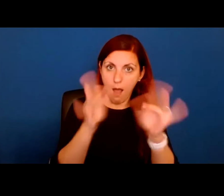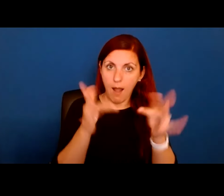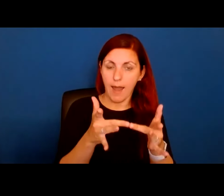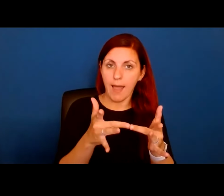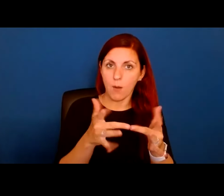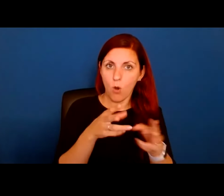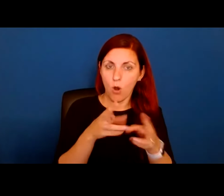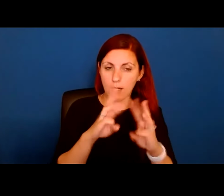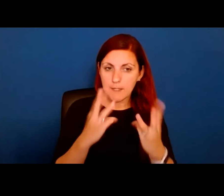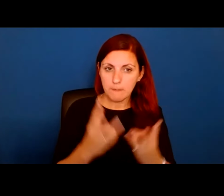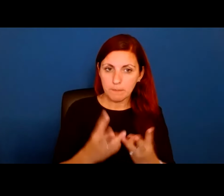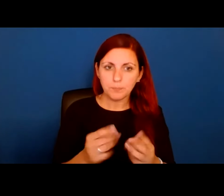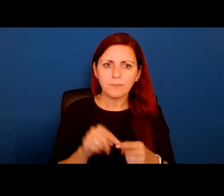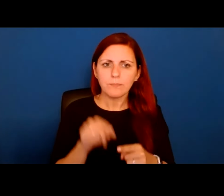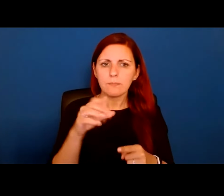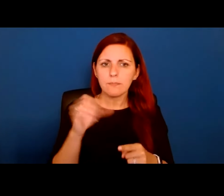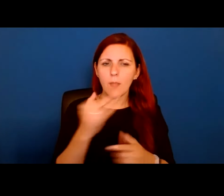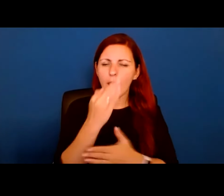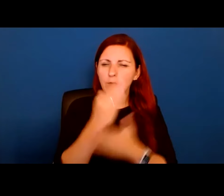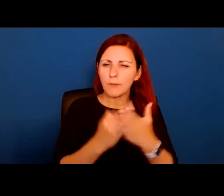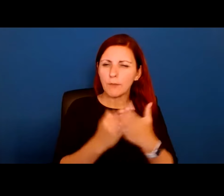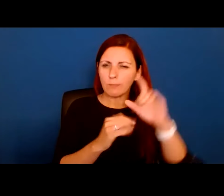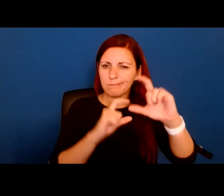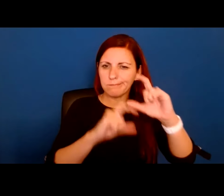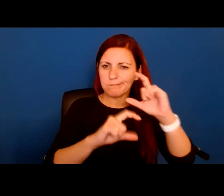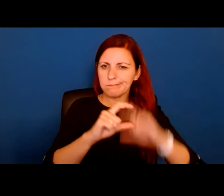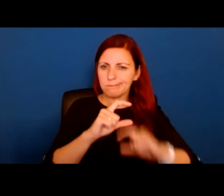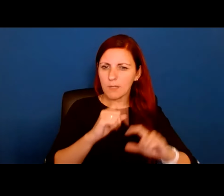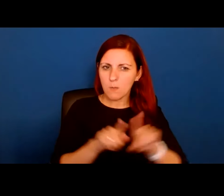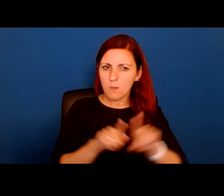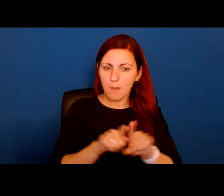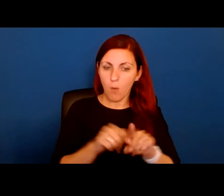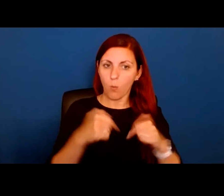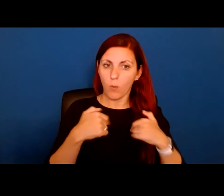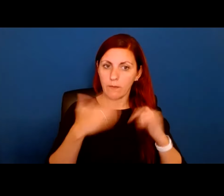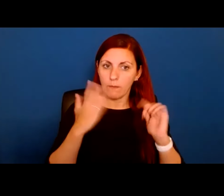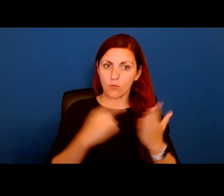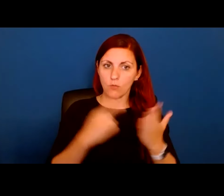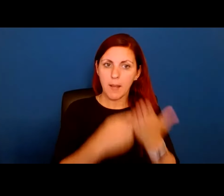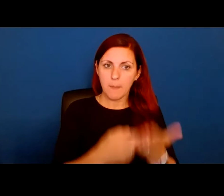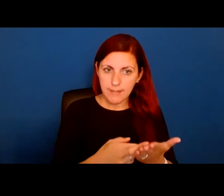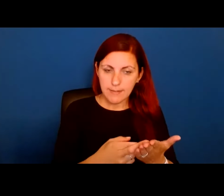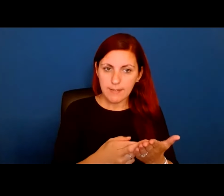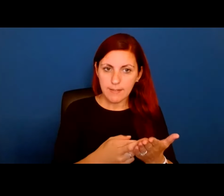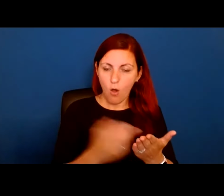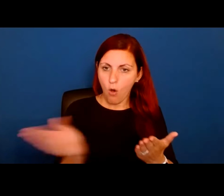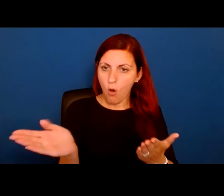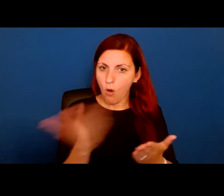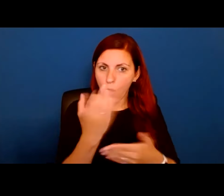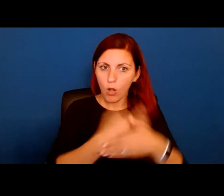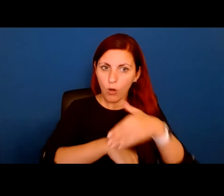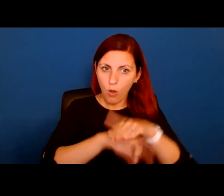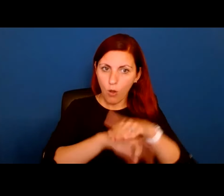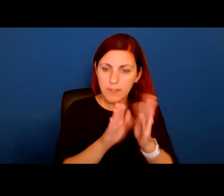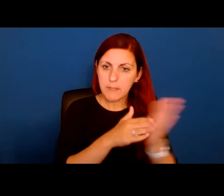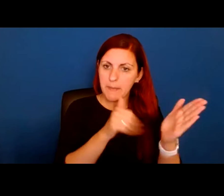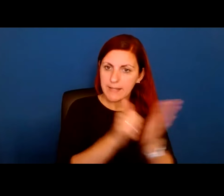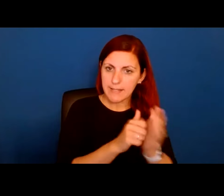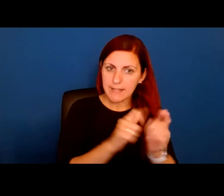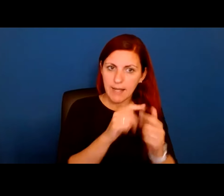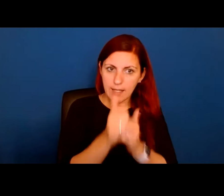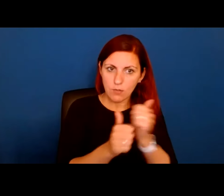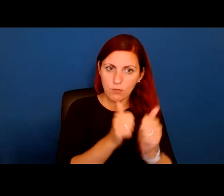And it has a couple of subsections. But we made a recommendation that requires all governments, business and industries to respect